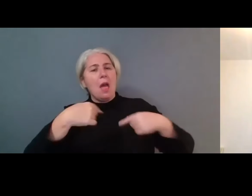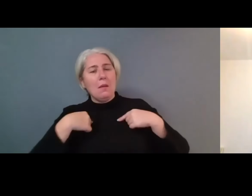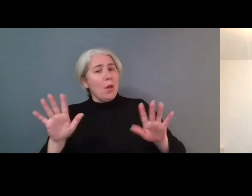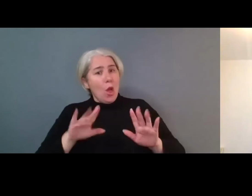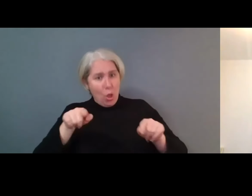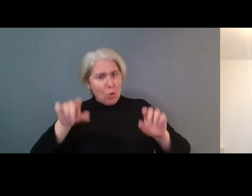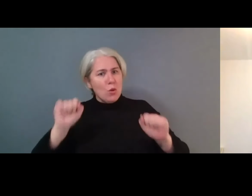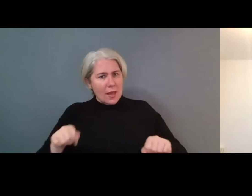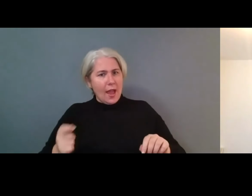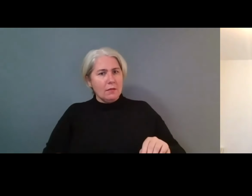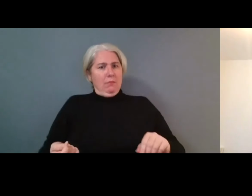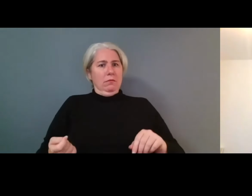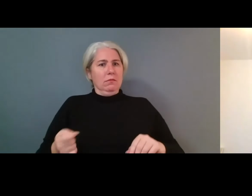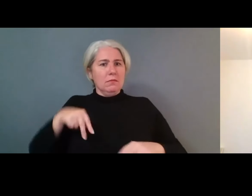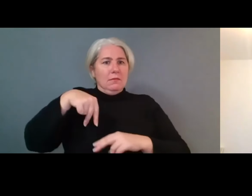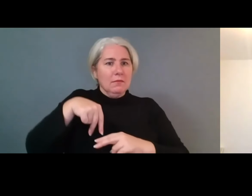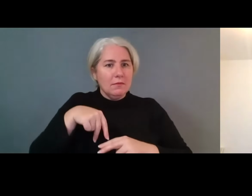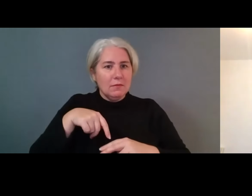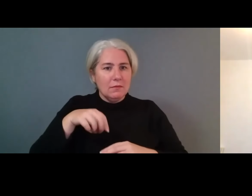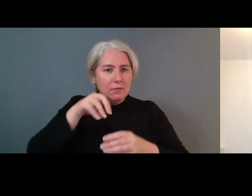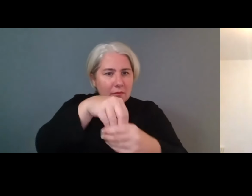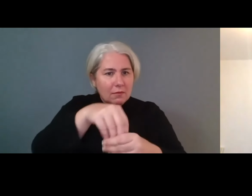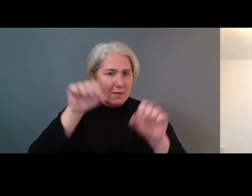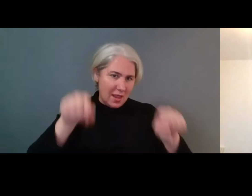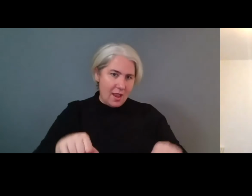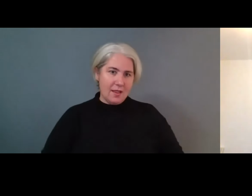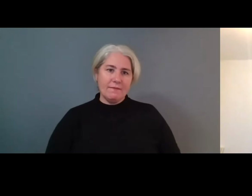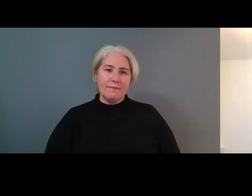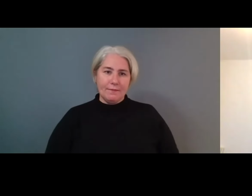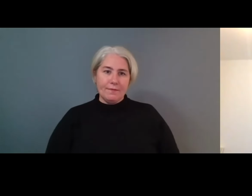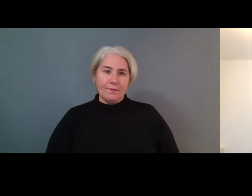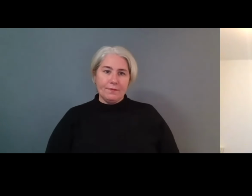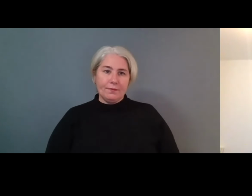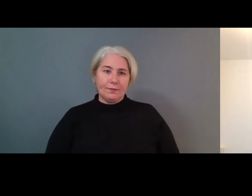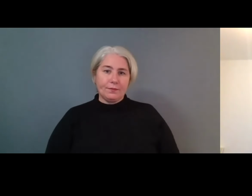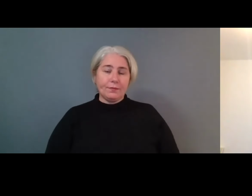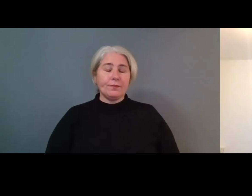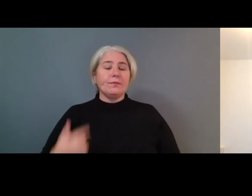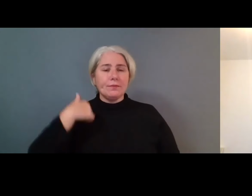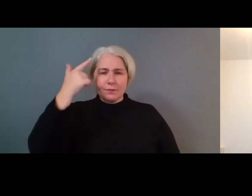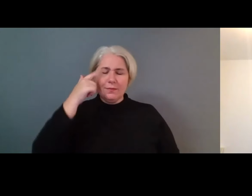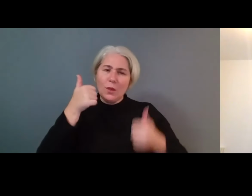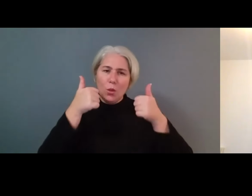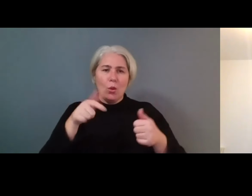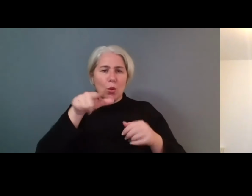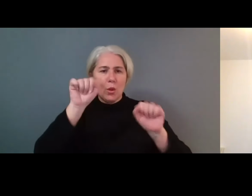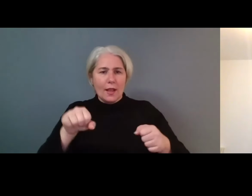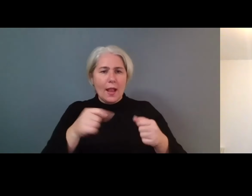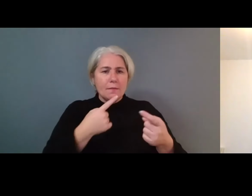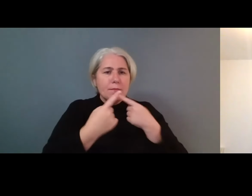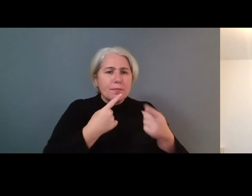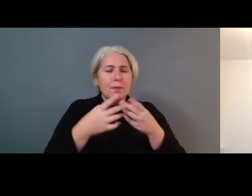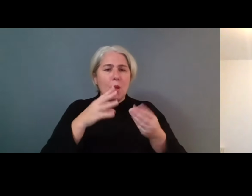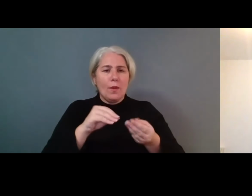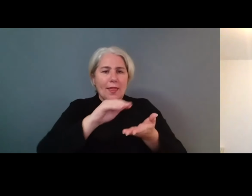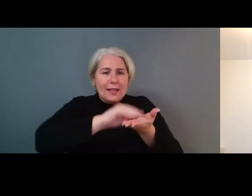We have always found useful to communicate with the Secretariat, especially when it comes to preparing side